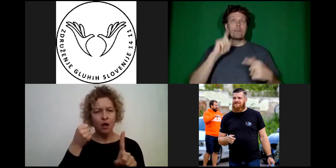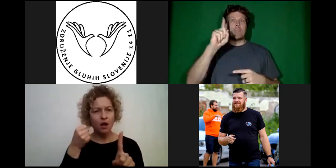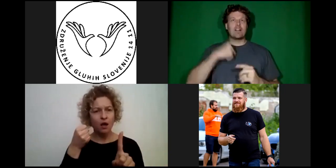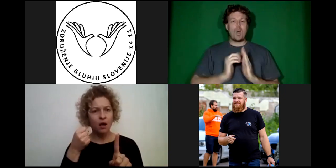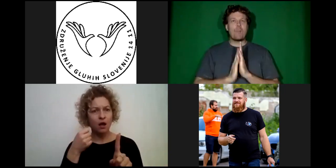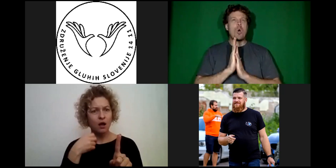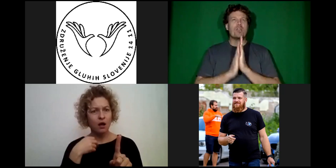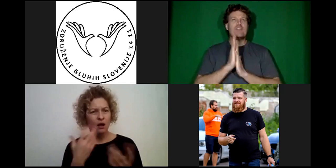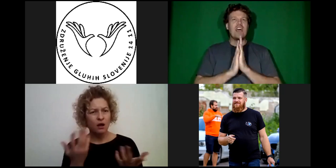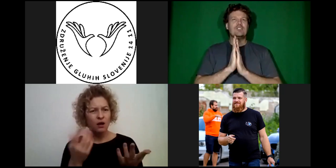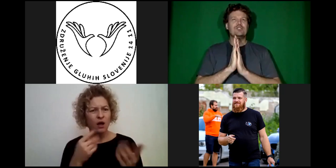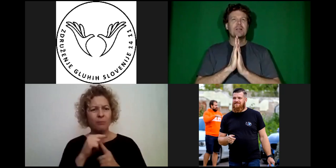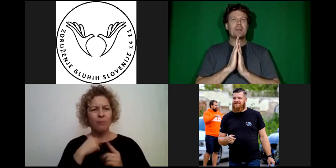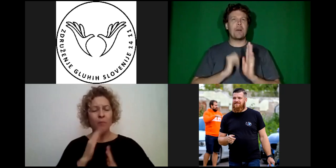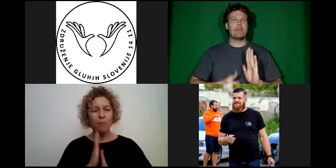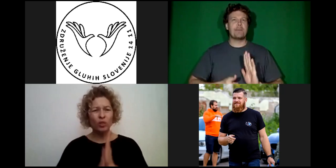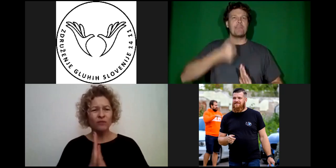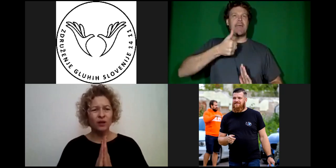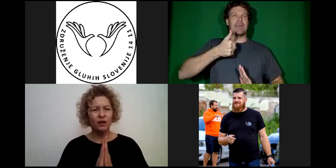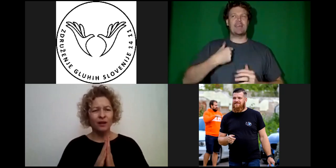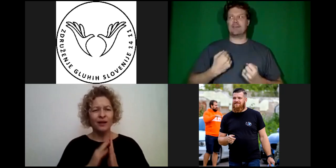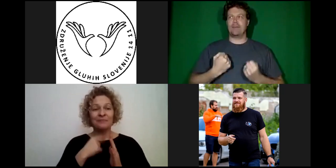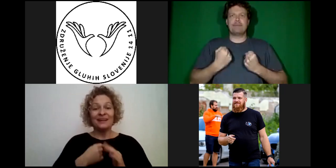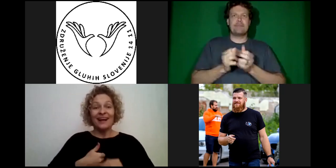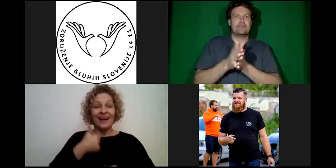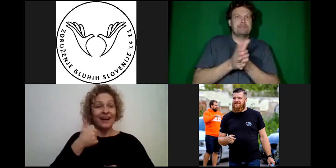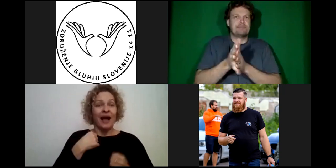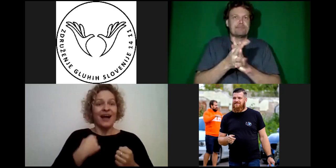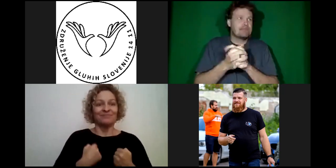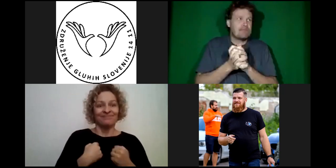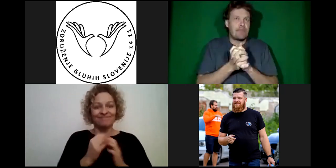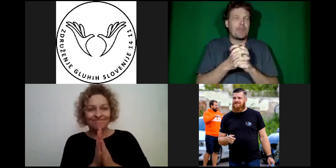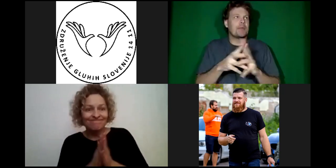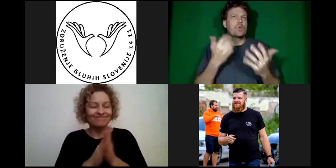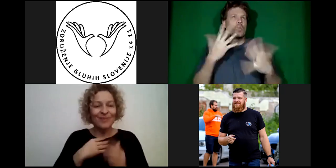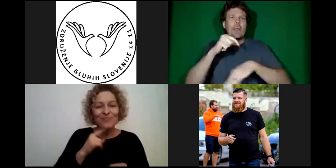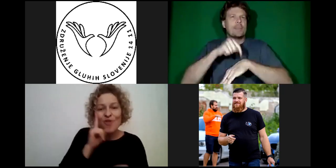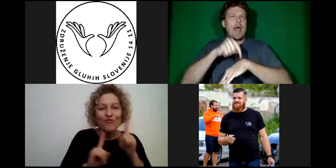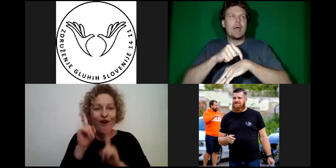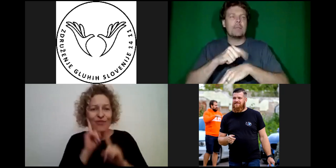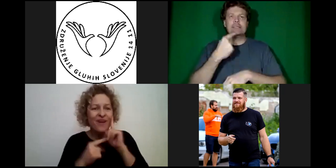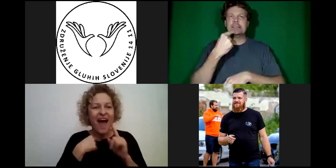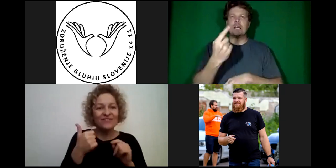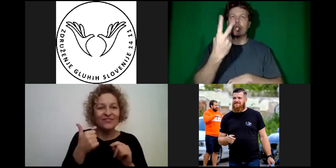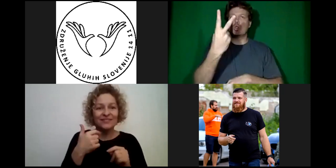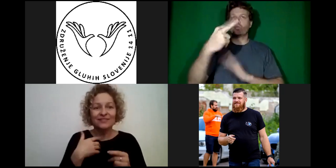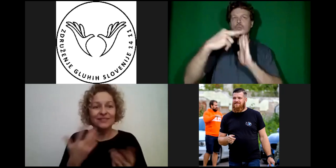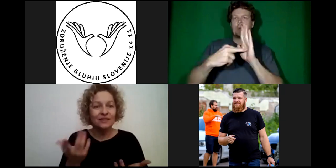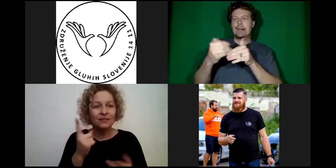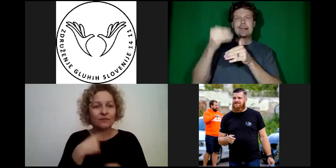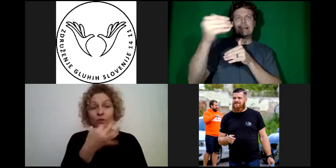have permission, you'll play in the All-Star competition. Came as a shock to me, but I'm very competitive, so I wanted to be the